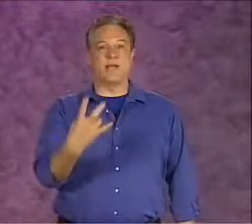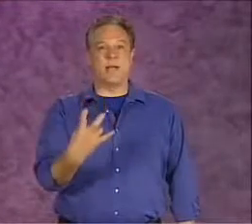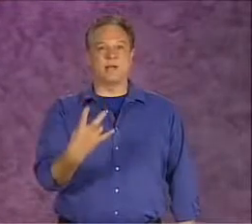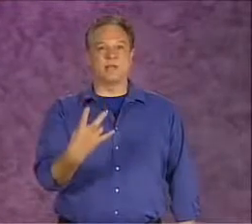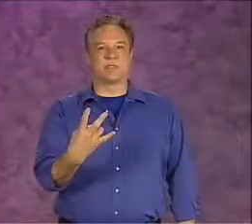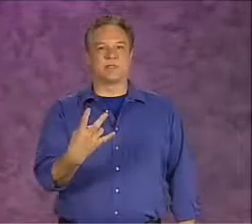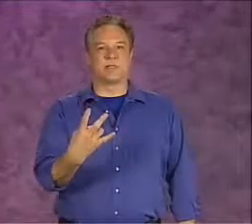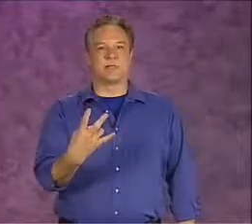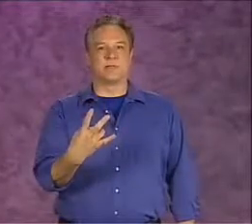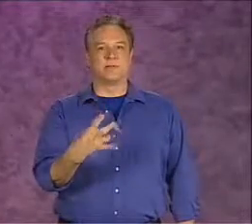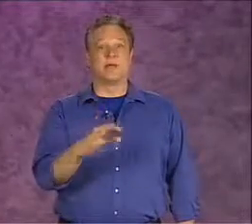$7,